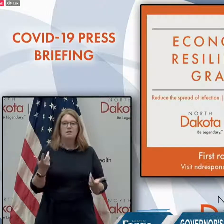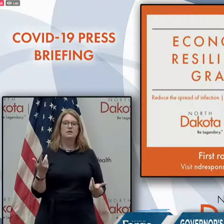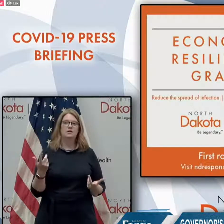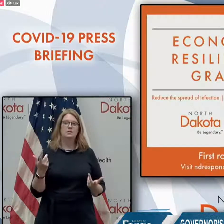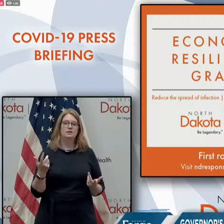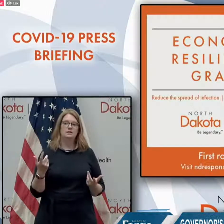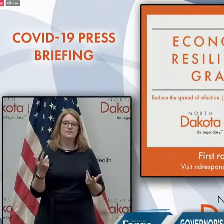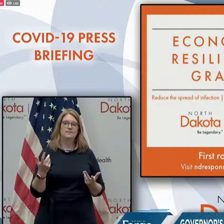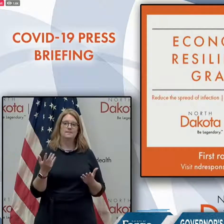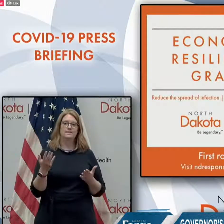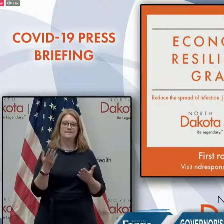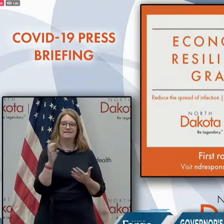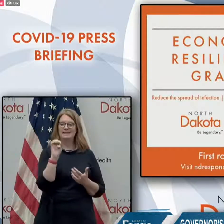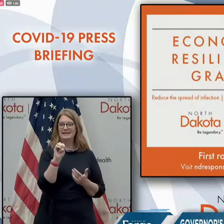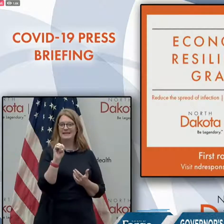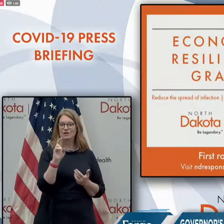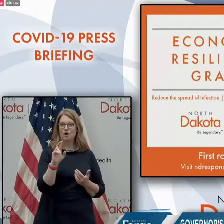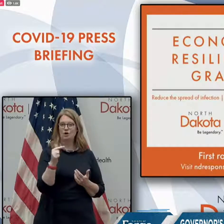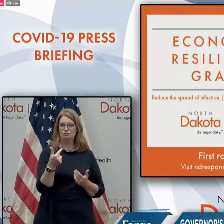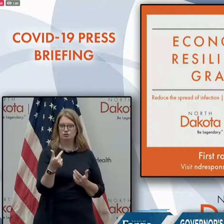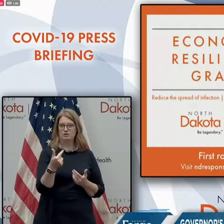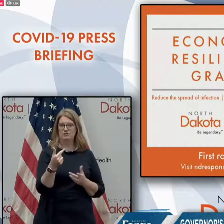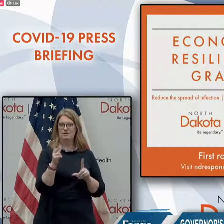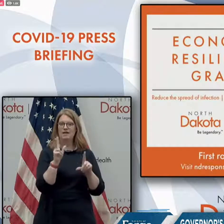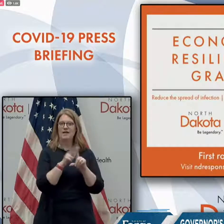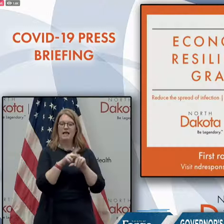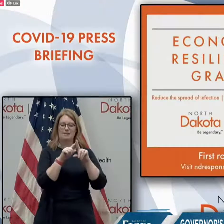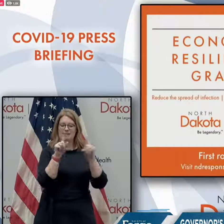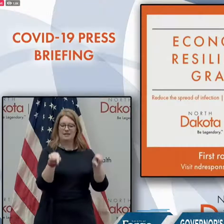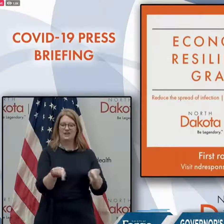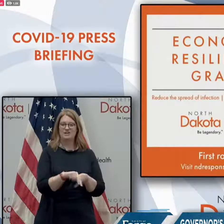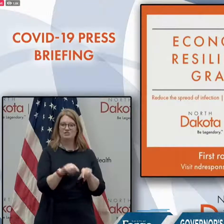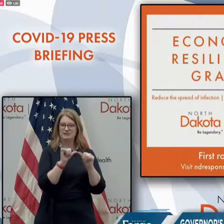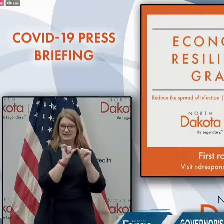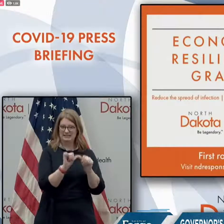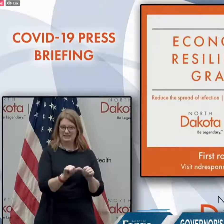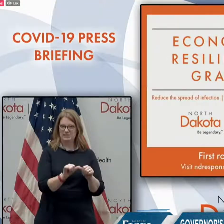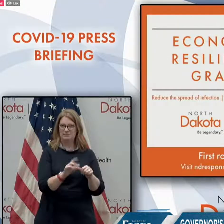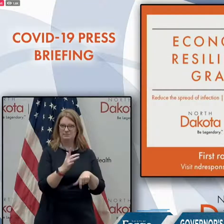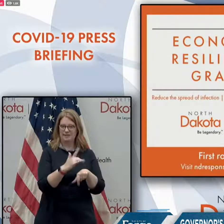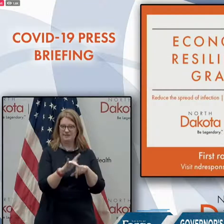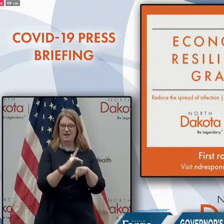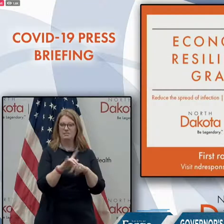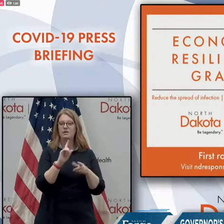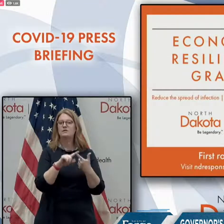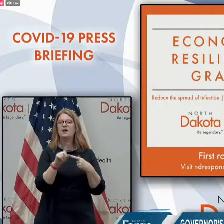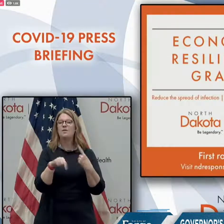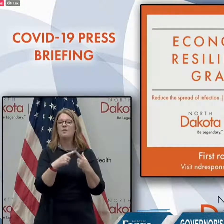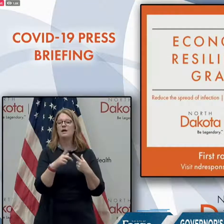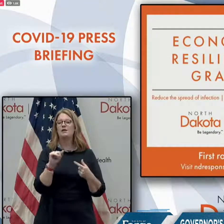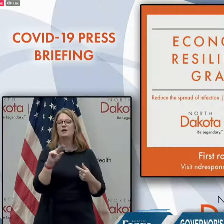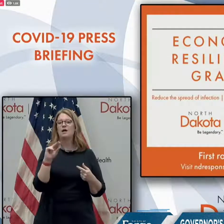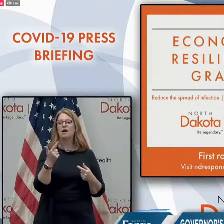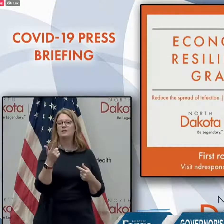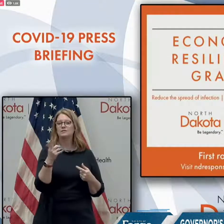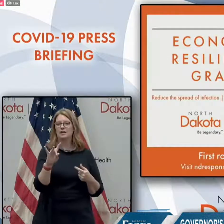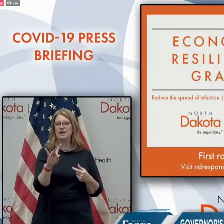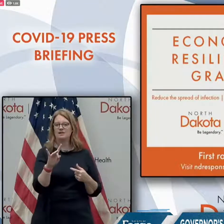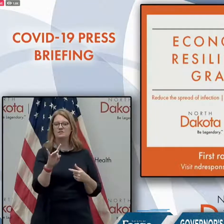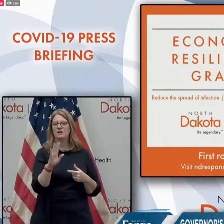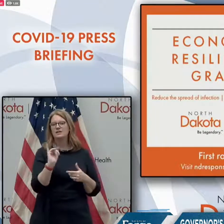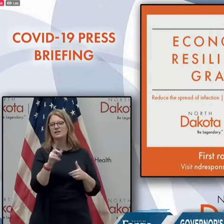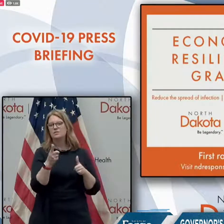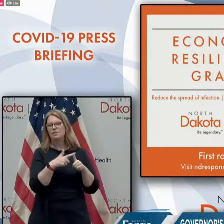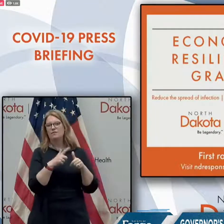The Economic Resiliency Grant application window will remain open until August 28th for the first round of